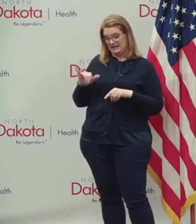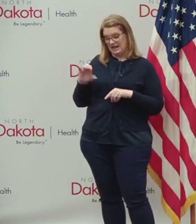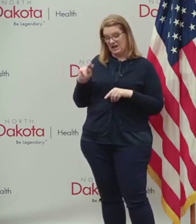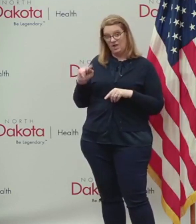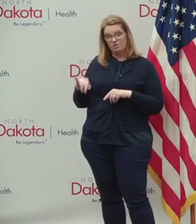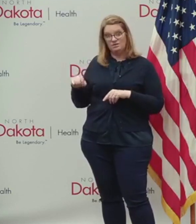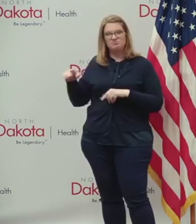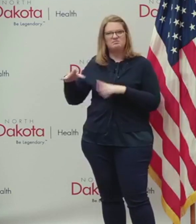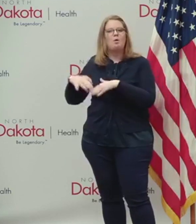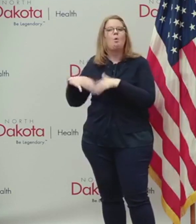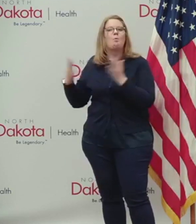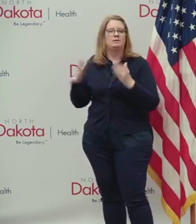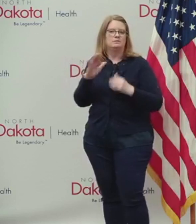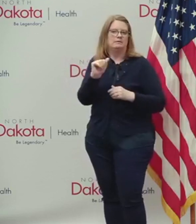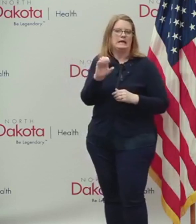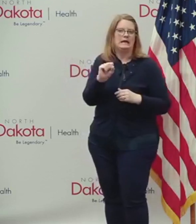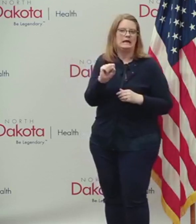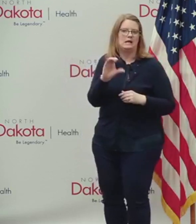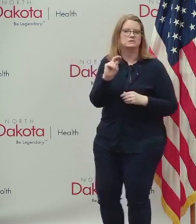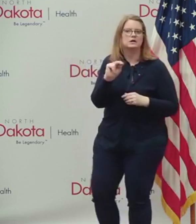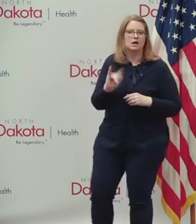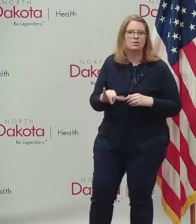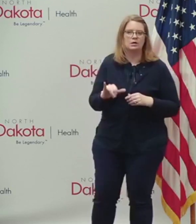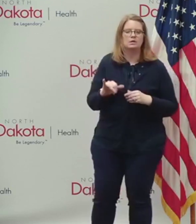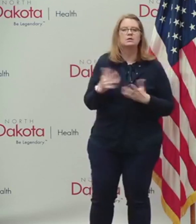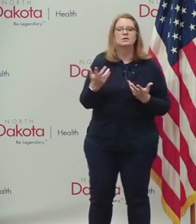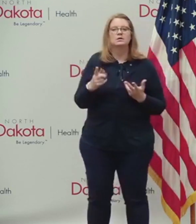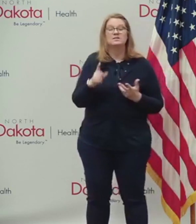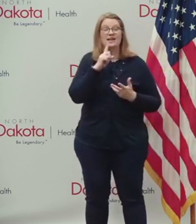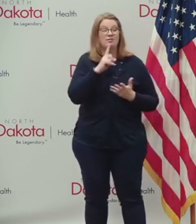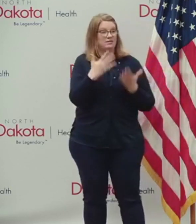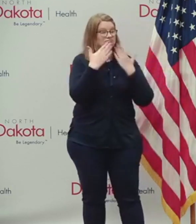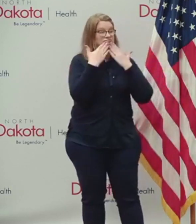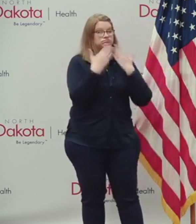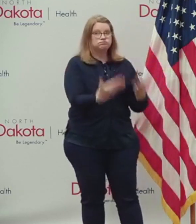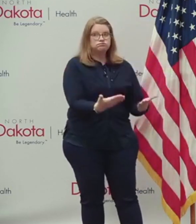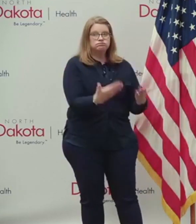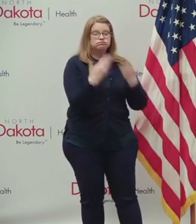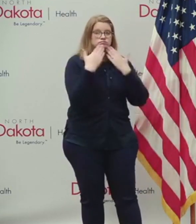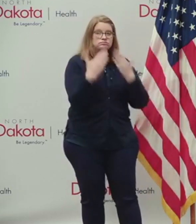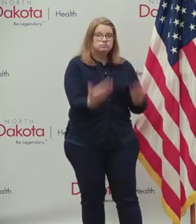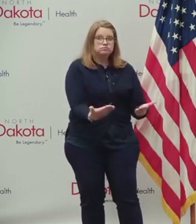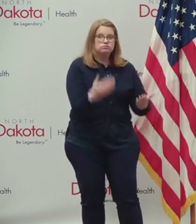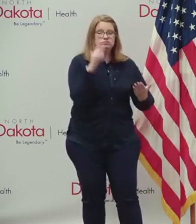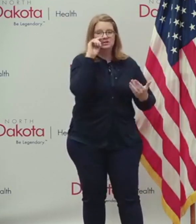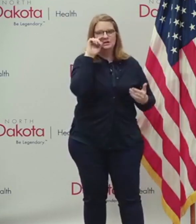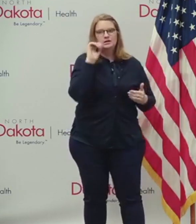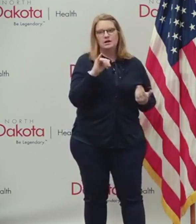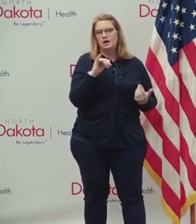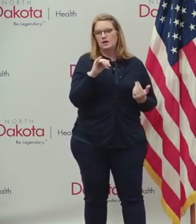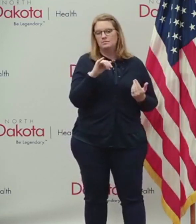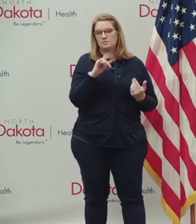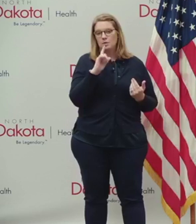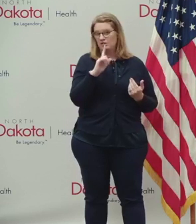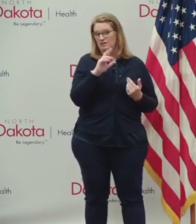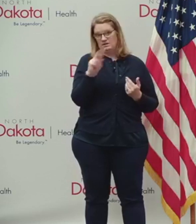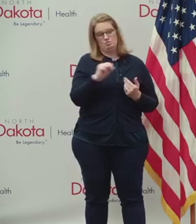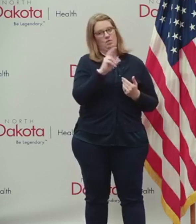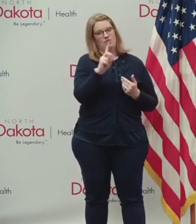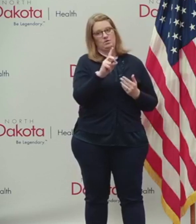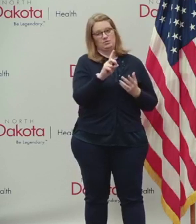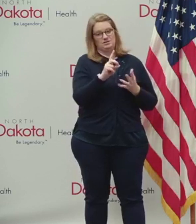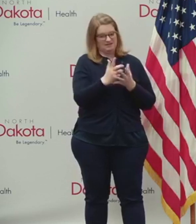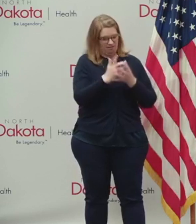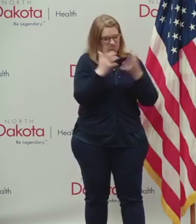Cass County. And again, they expressed their gratitude for North Dakota conducting significant